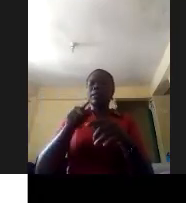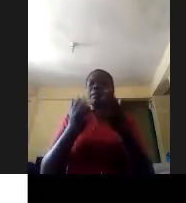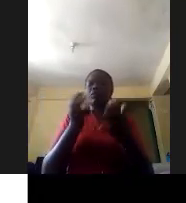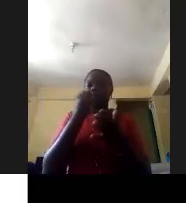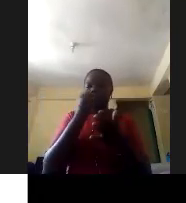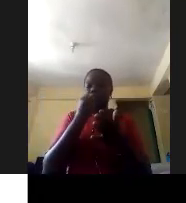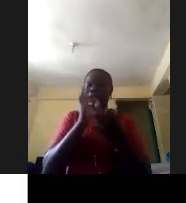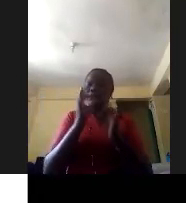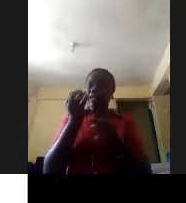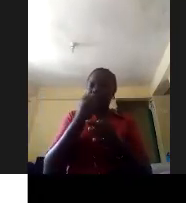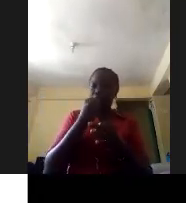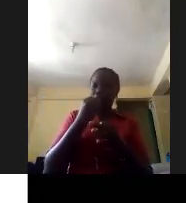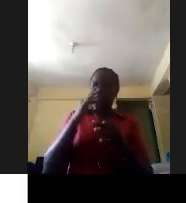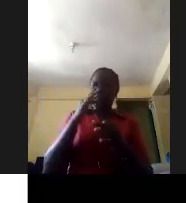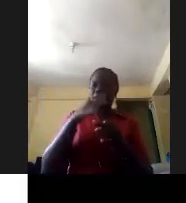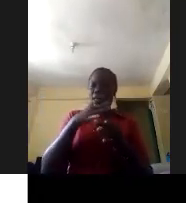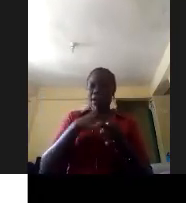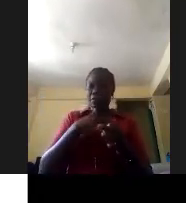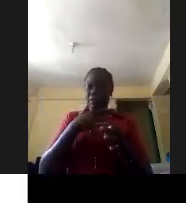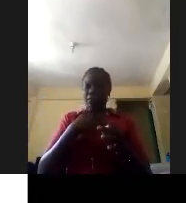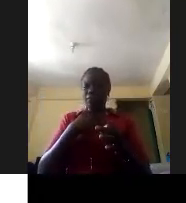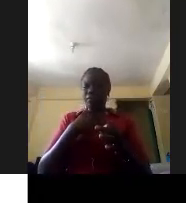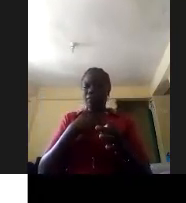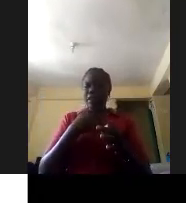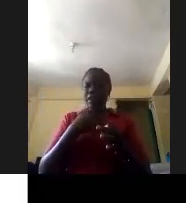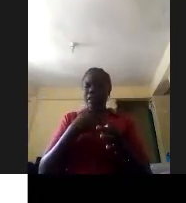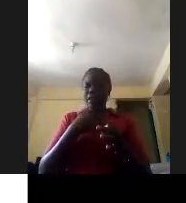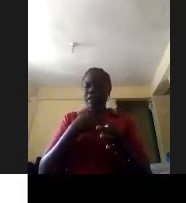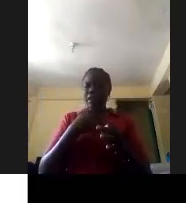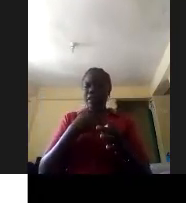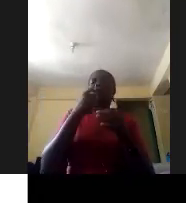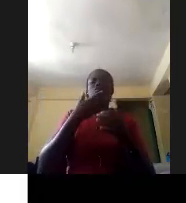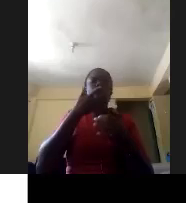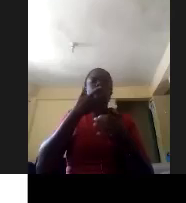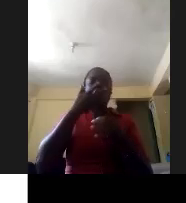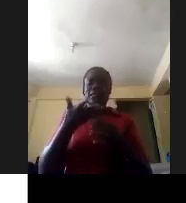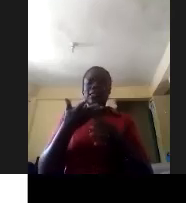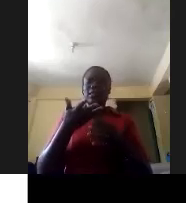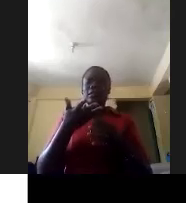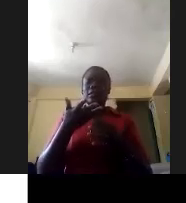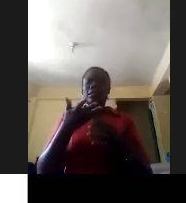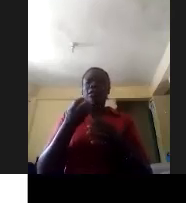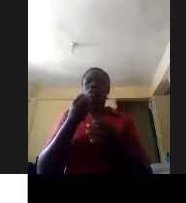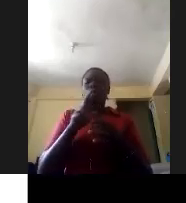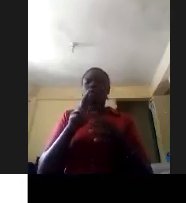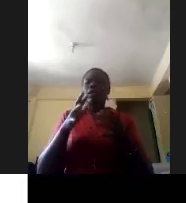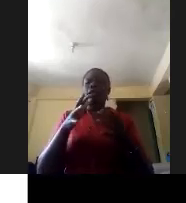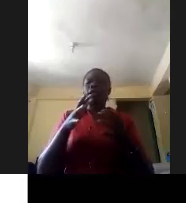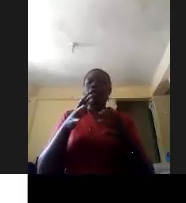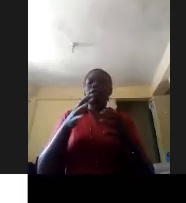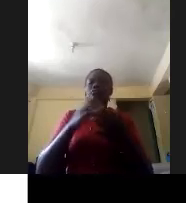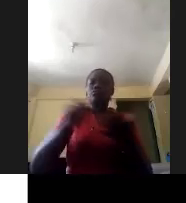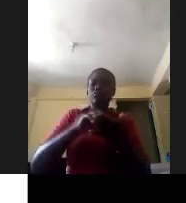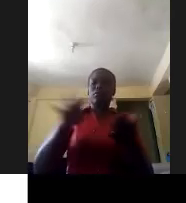have self-induced, you know, vomiting, or expulsion of food. And then on the other end of